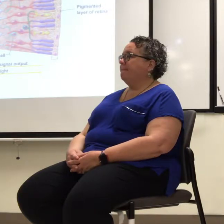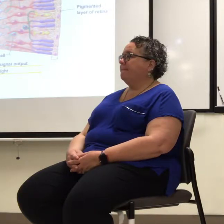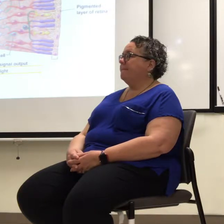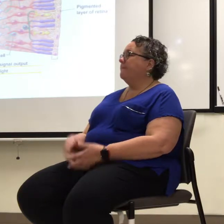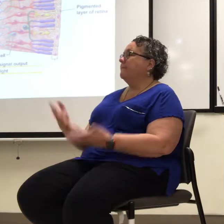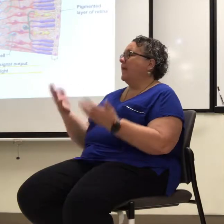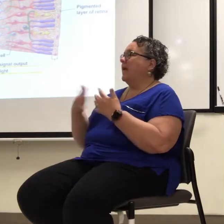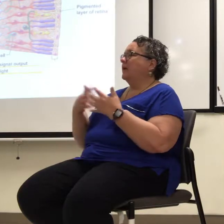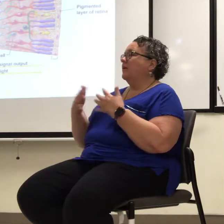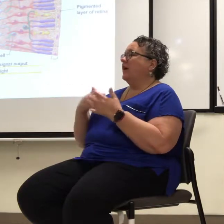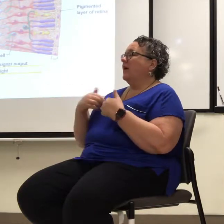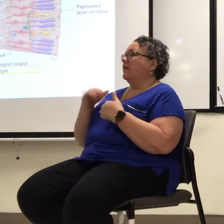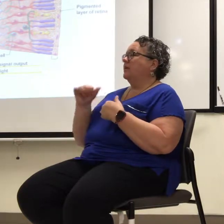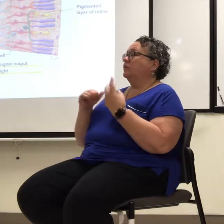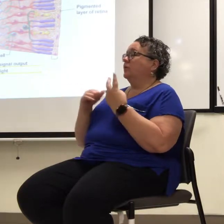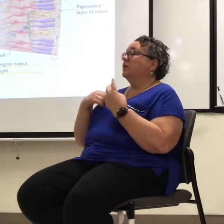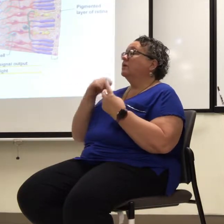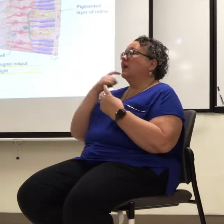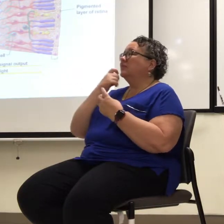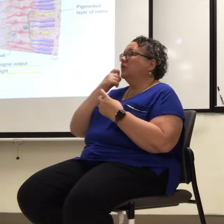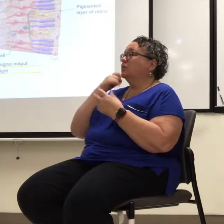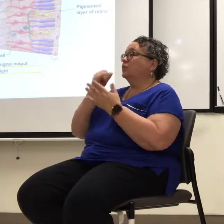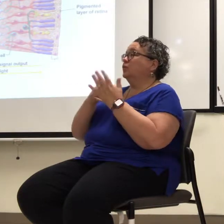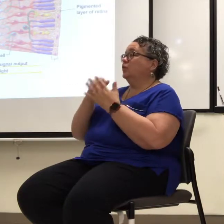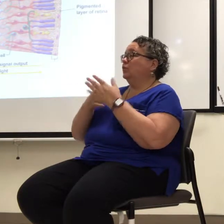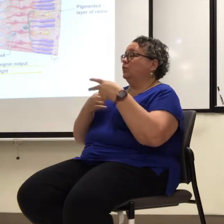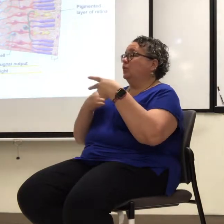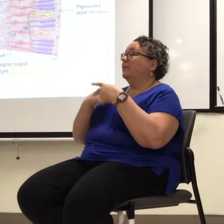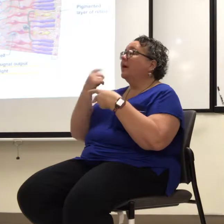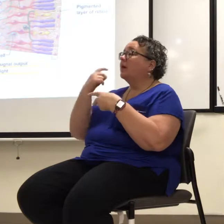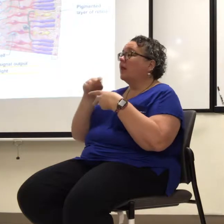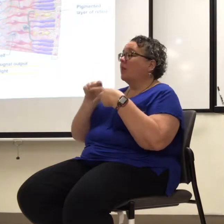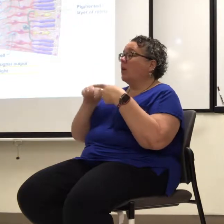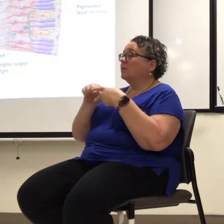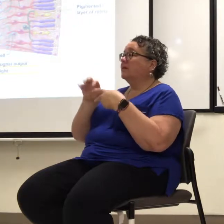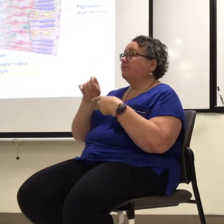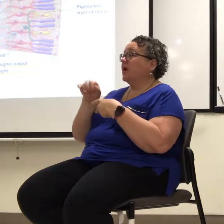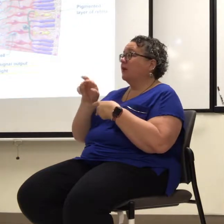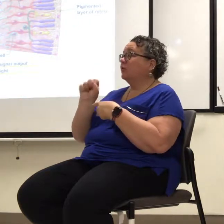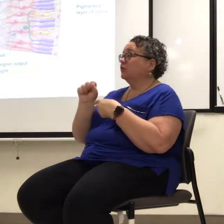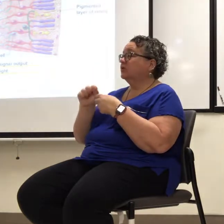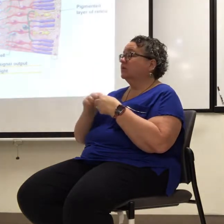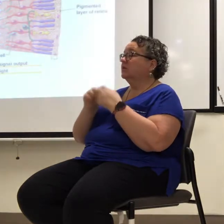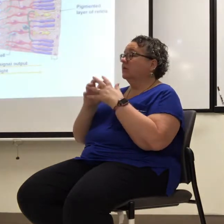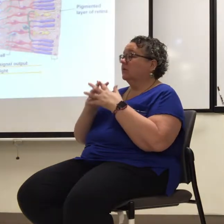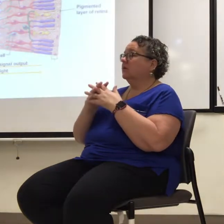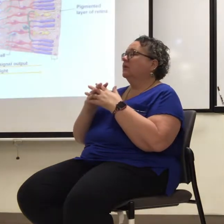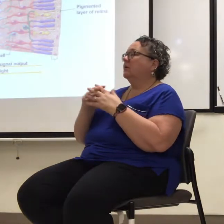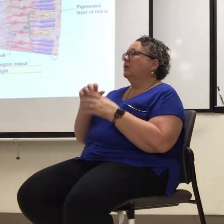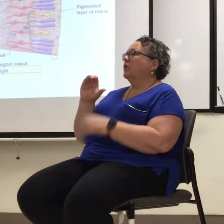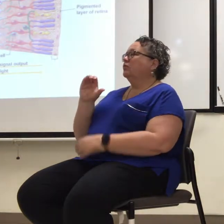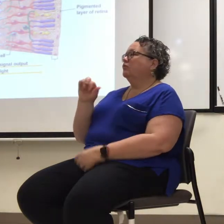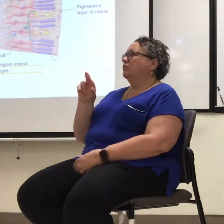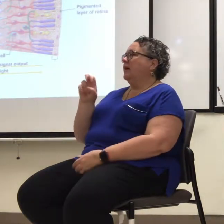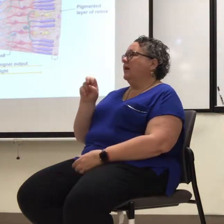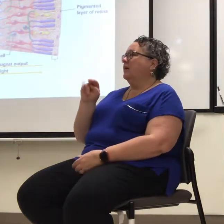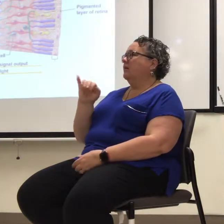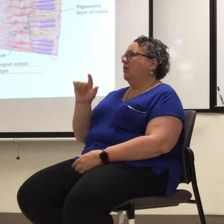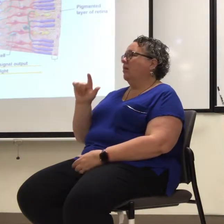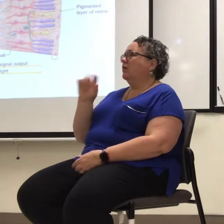Well, anyways, I just drew two. Basically, those fibers form cranial nerve 2, sensory for vision.